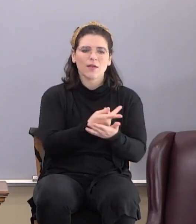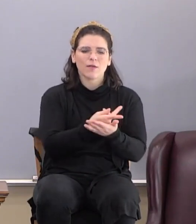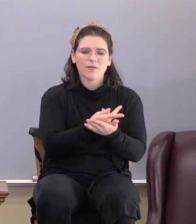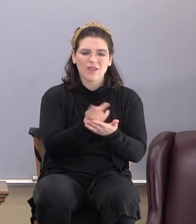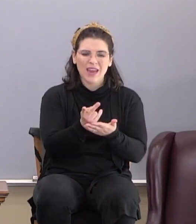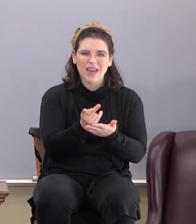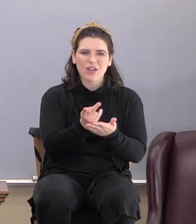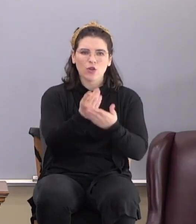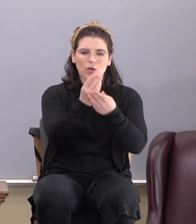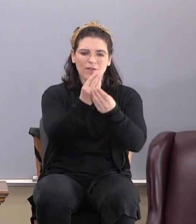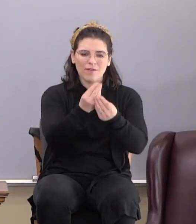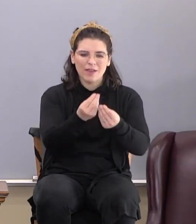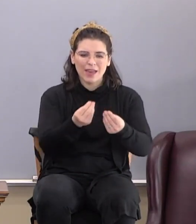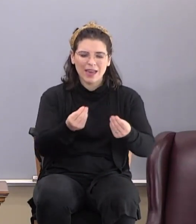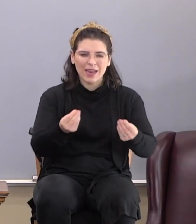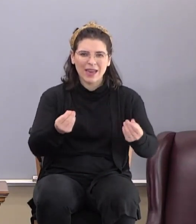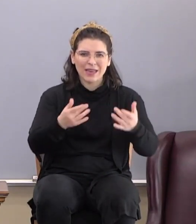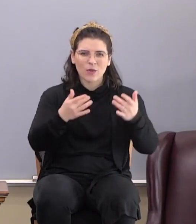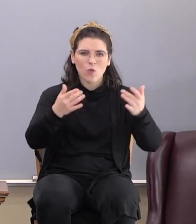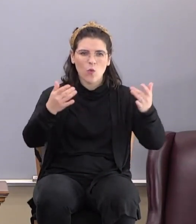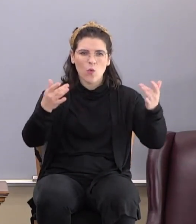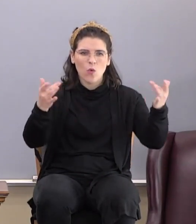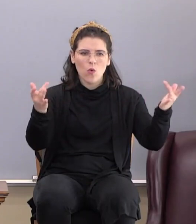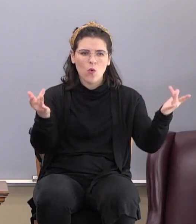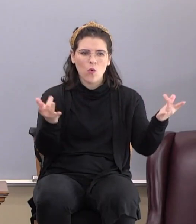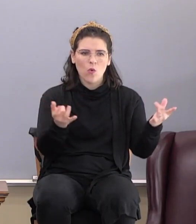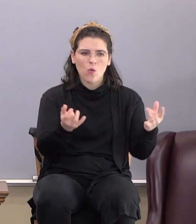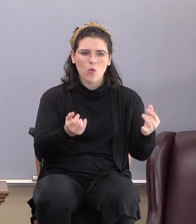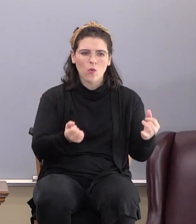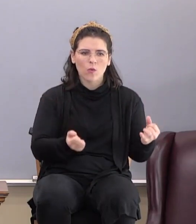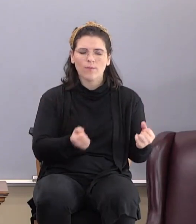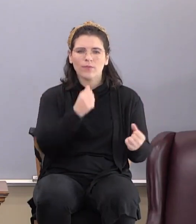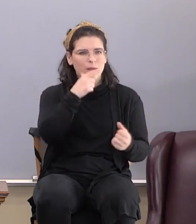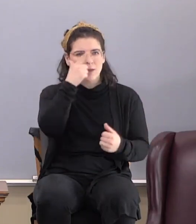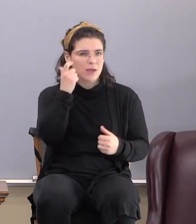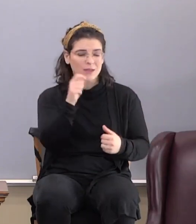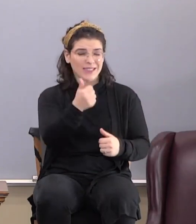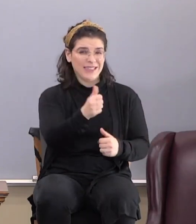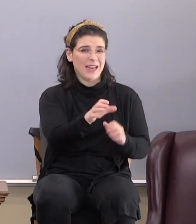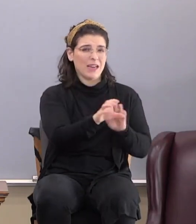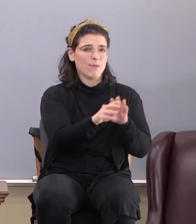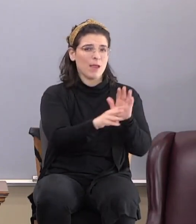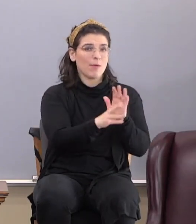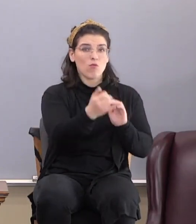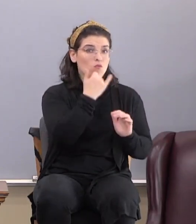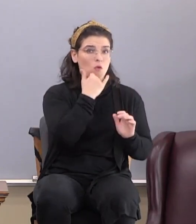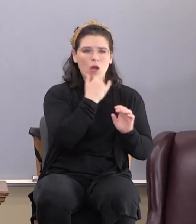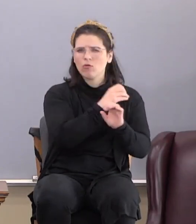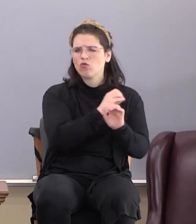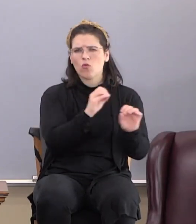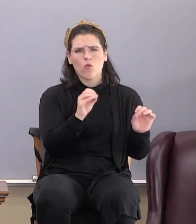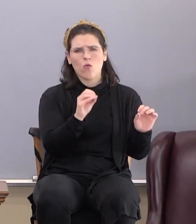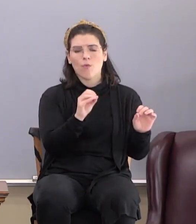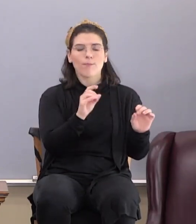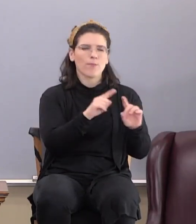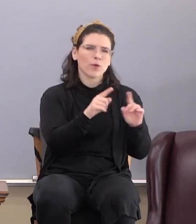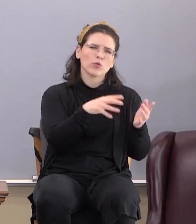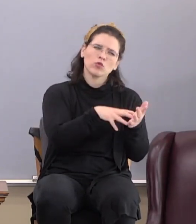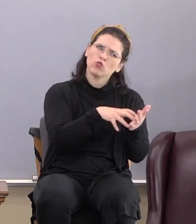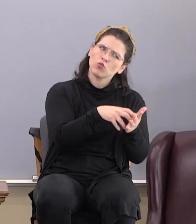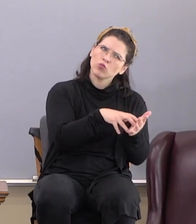fading glory. Again, not because there was anything wrong with the Ten Commandments, but the problem is it was weak in